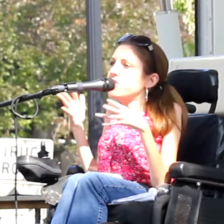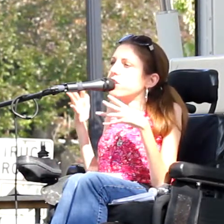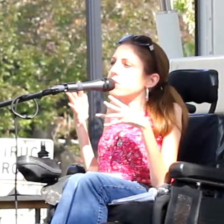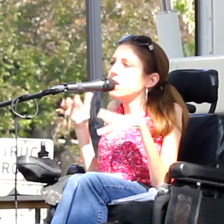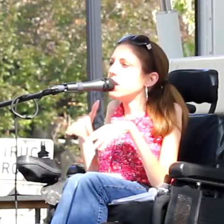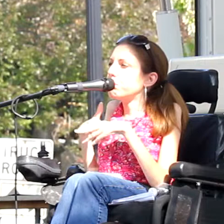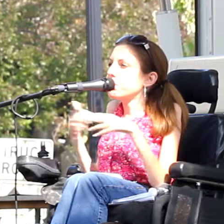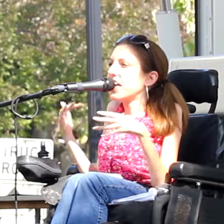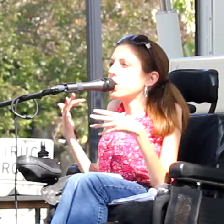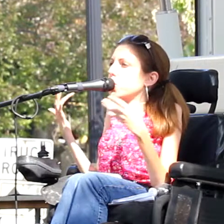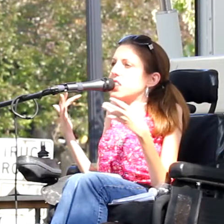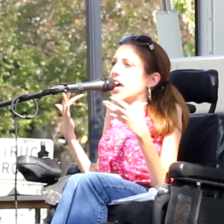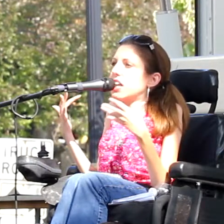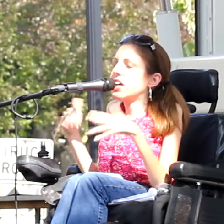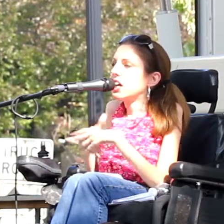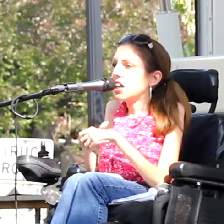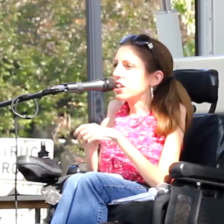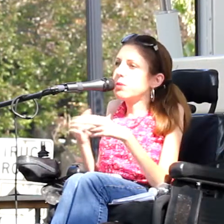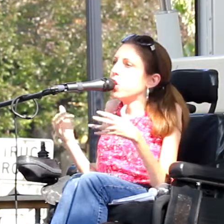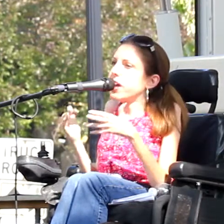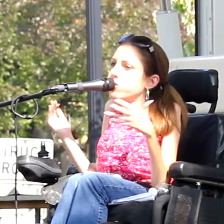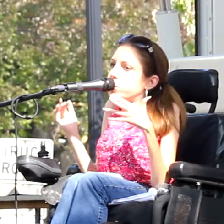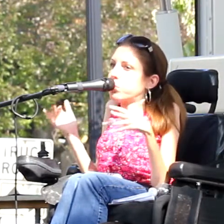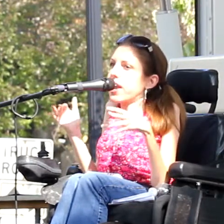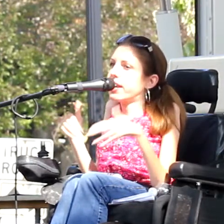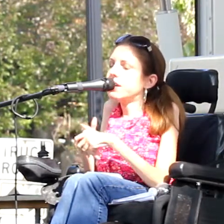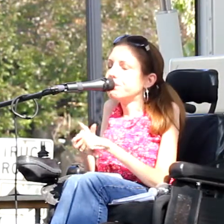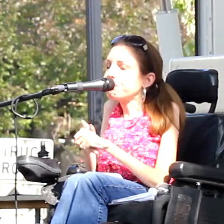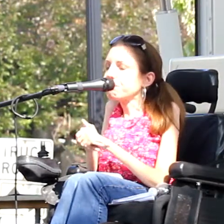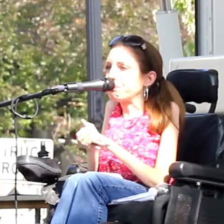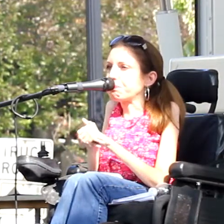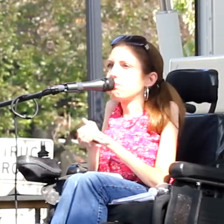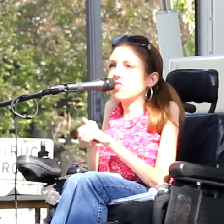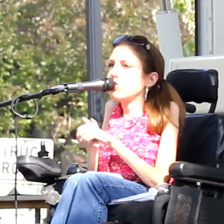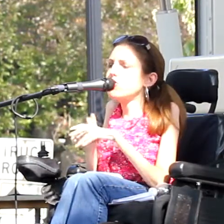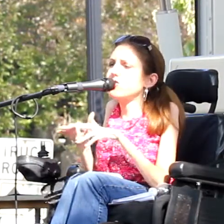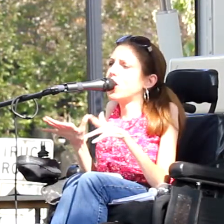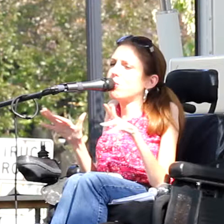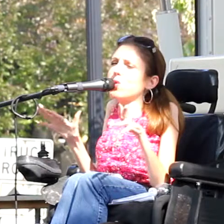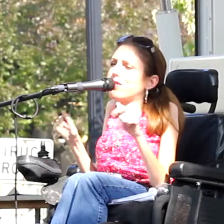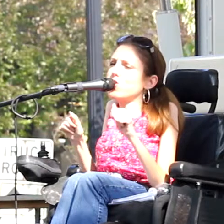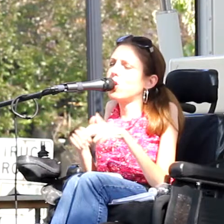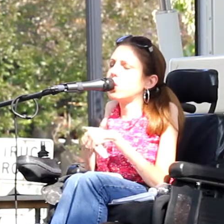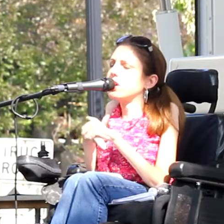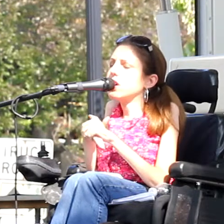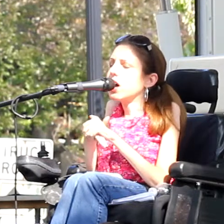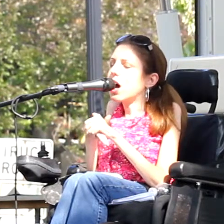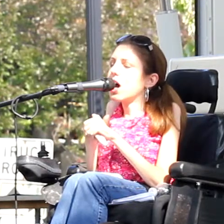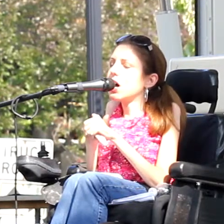And stares at me blanker than Kim Kardashian's brain. She's dumb, whatever, you all